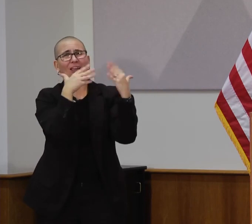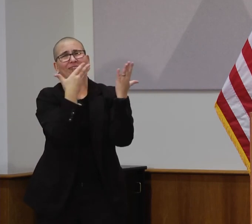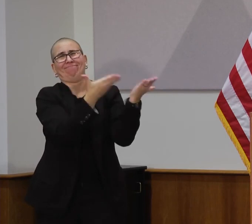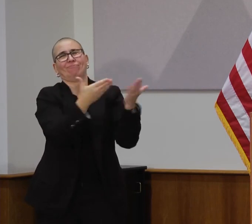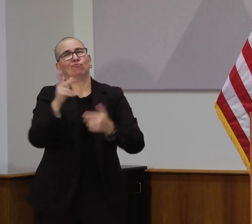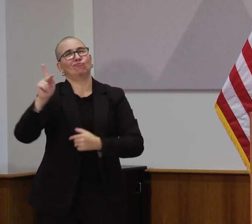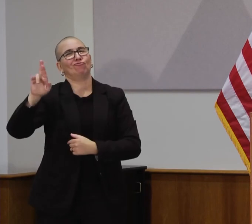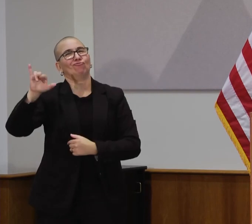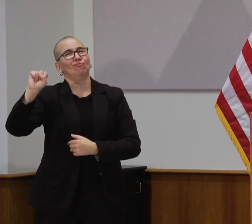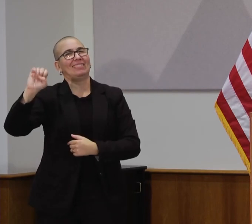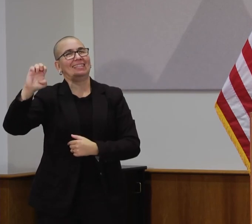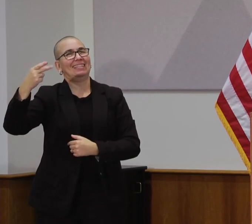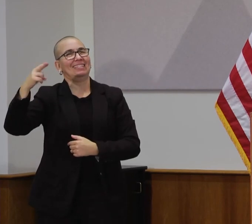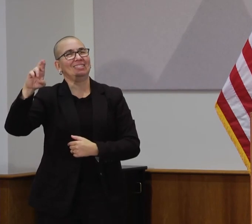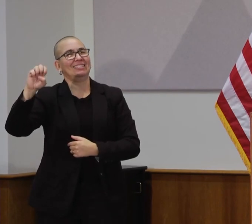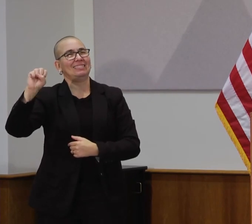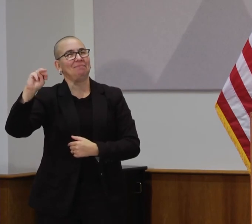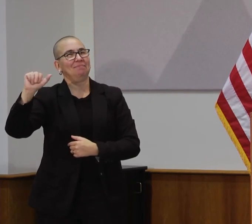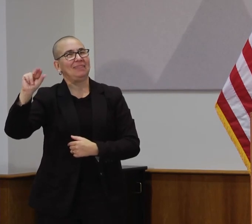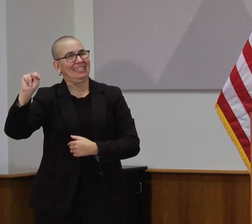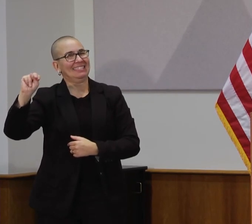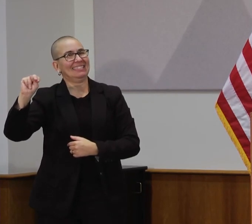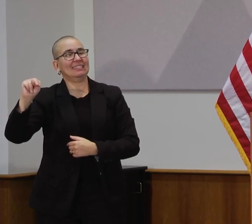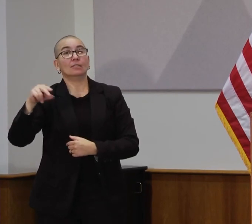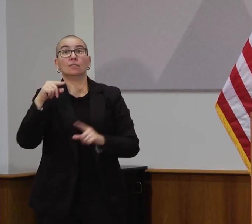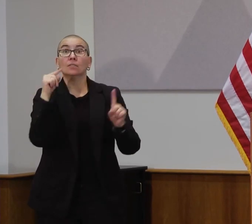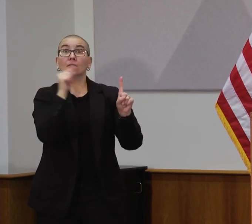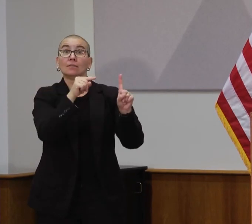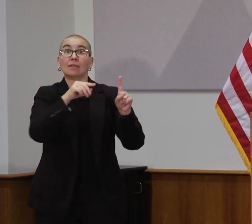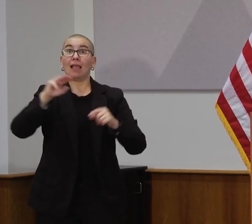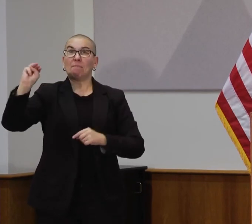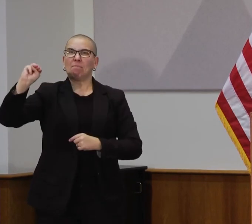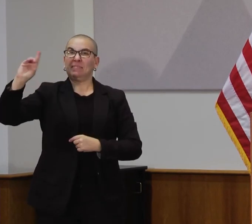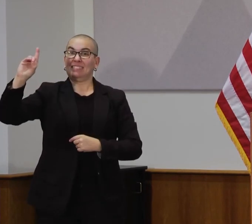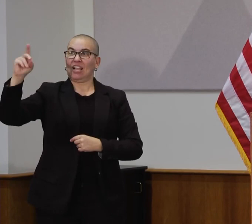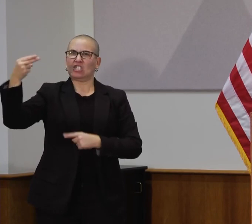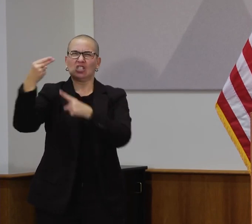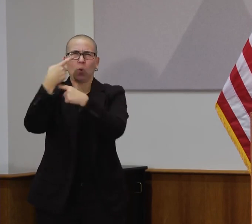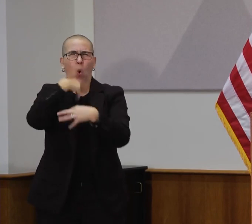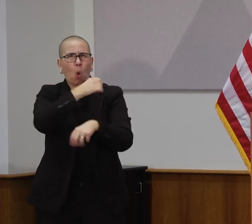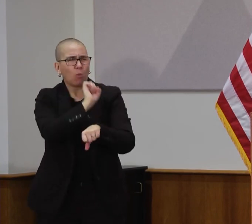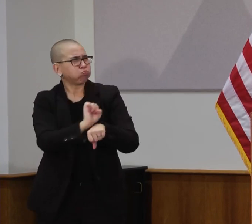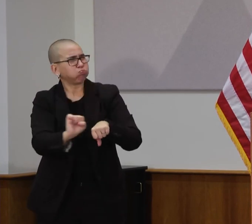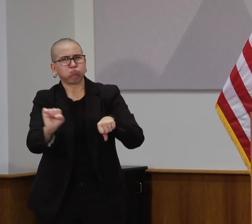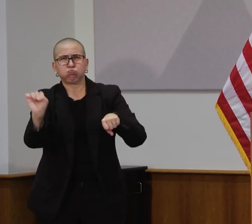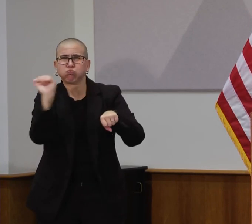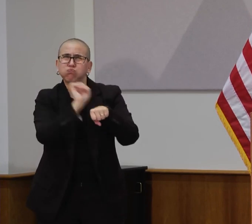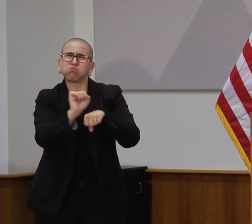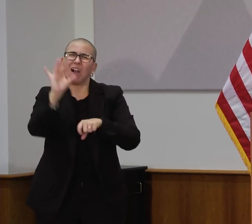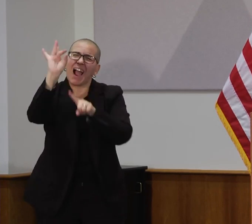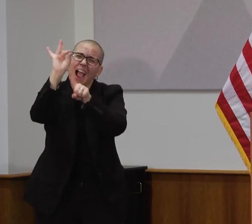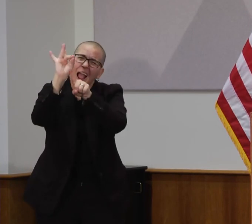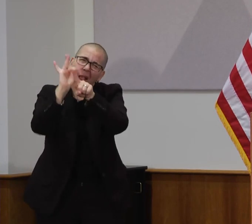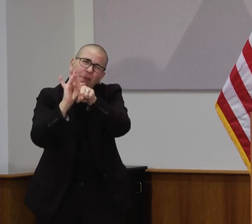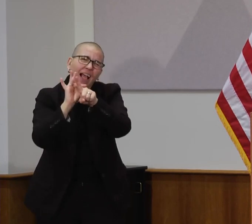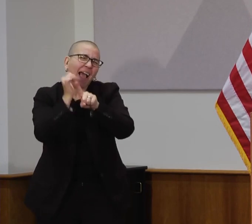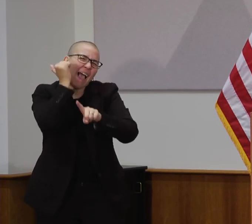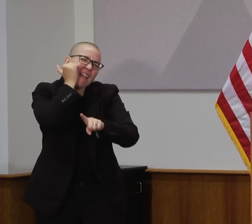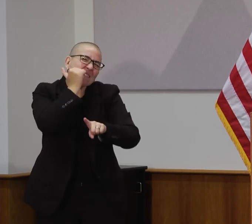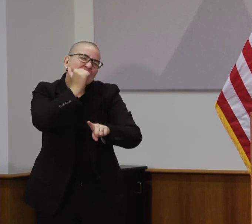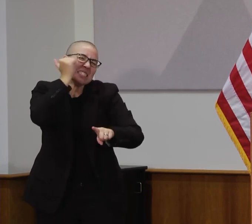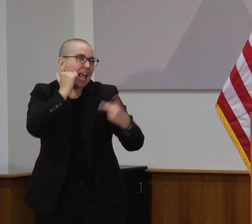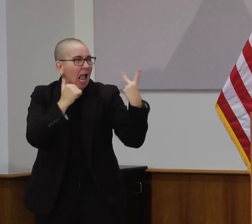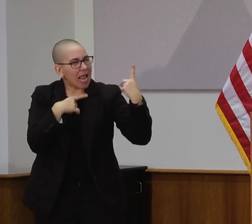enough. Chris Erzman and our folks at the health department are working tirelessly and have been for 8 months now to try to keep us all safe.